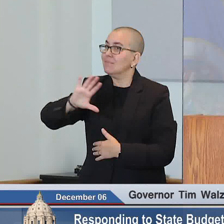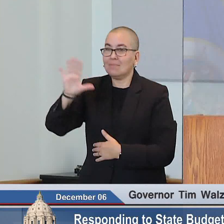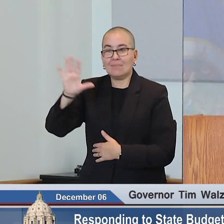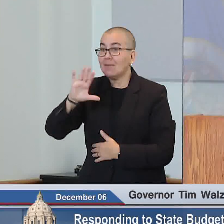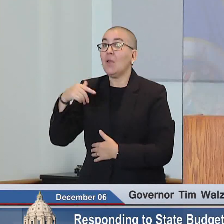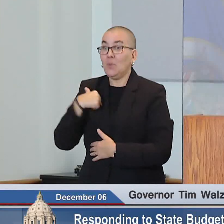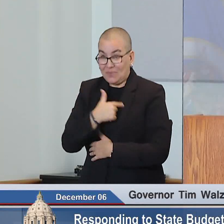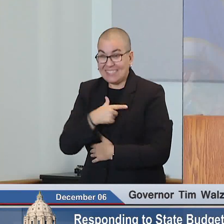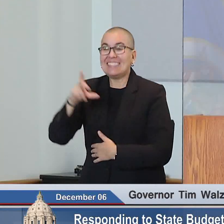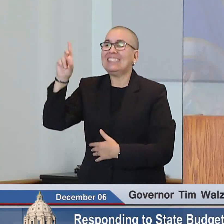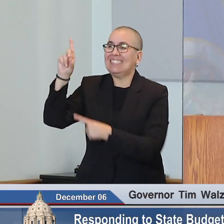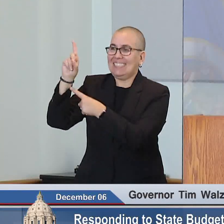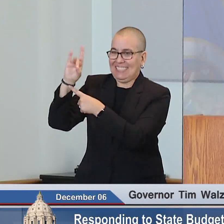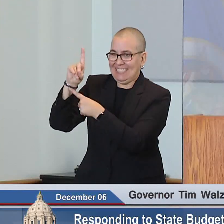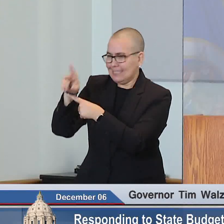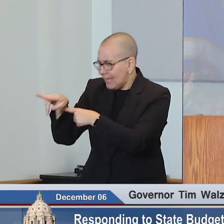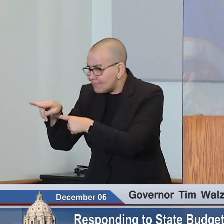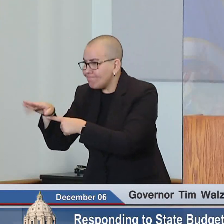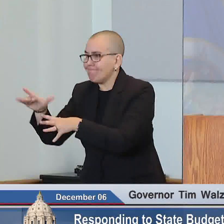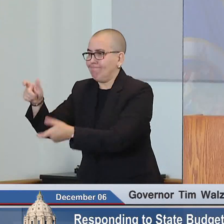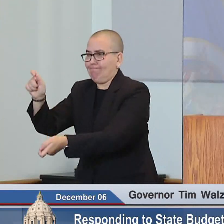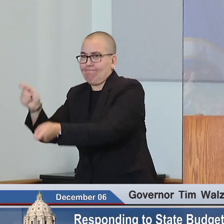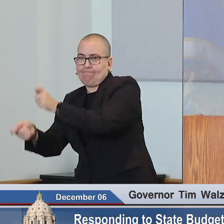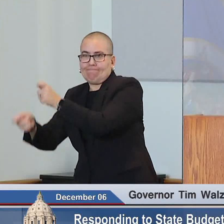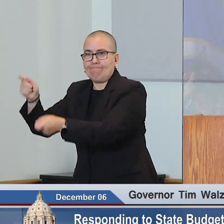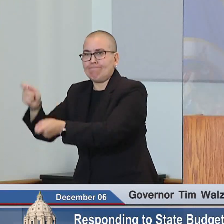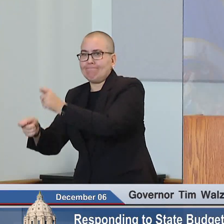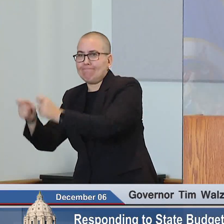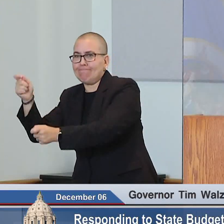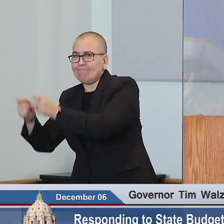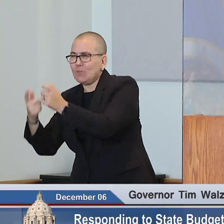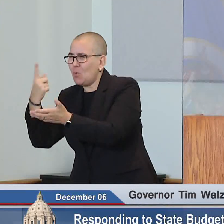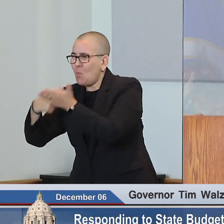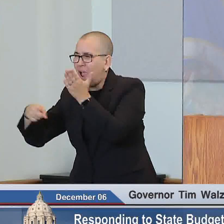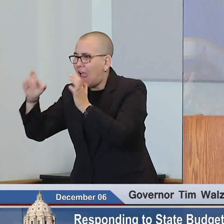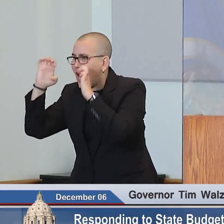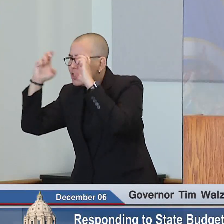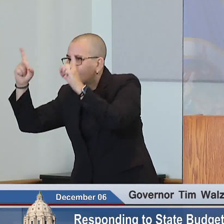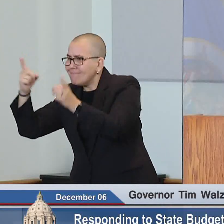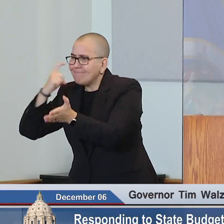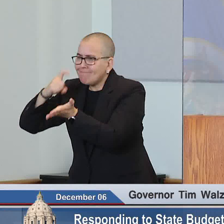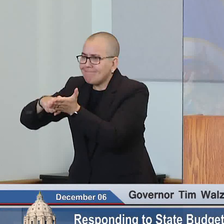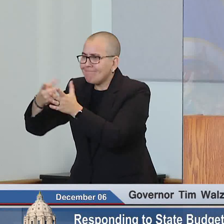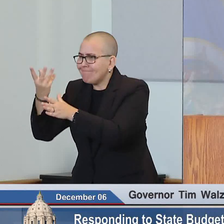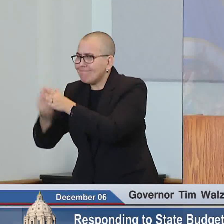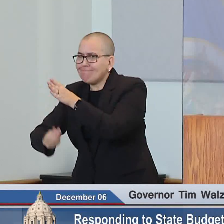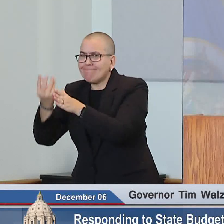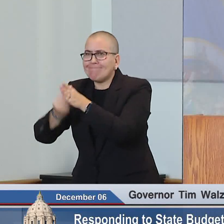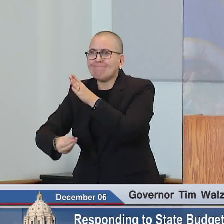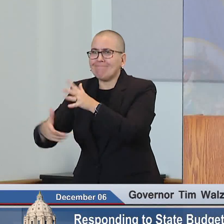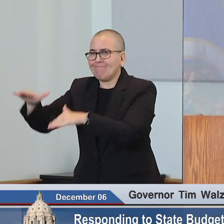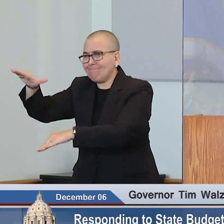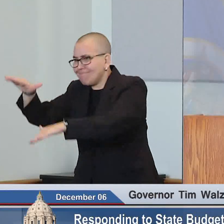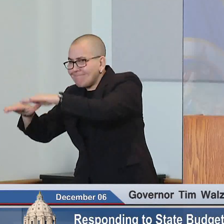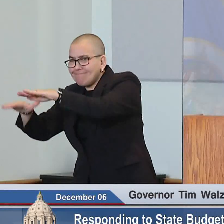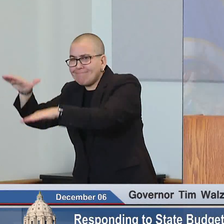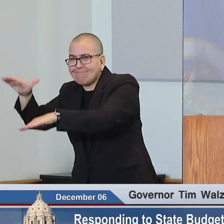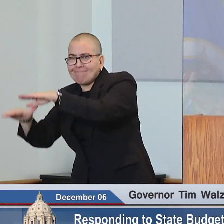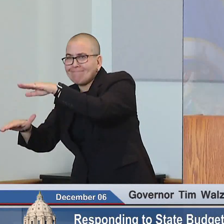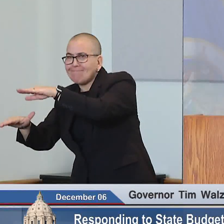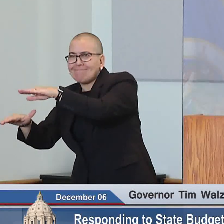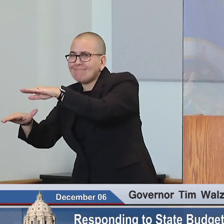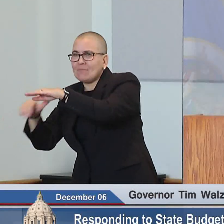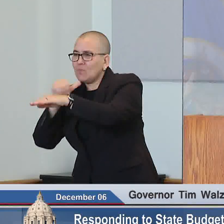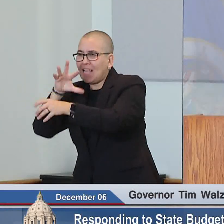close some of the gaps in education, we're not going to see budget surpluses in the future. If we don't build our infrastructure out, we're not going to see those. If we don't